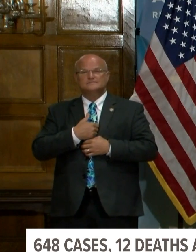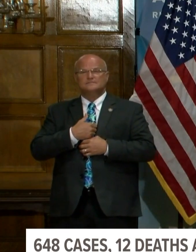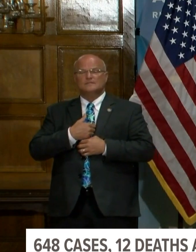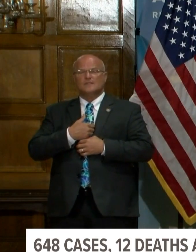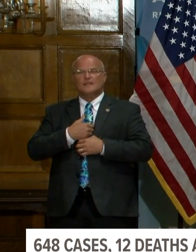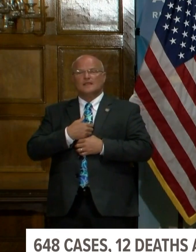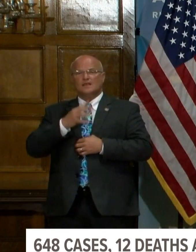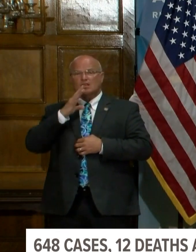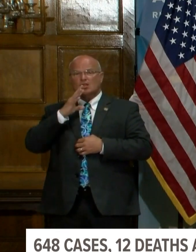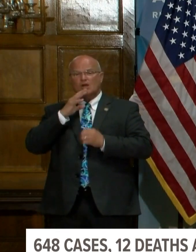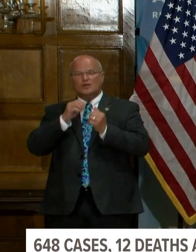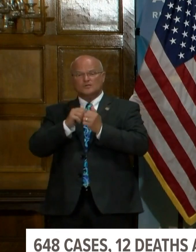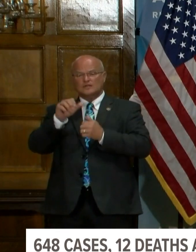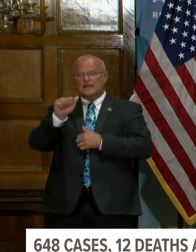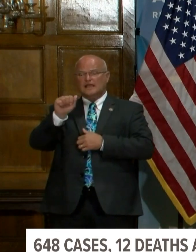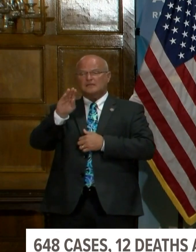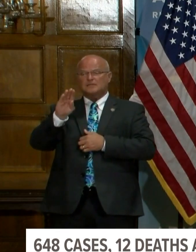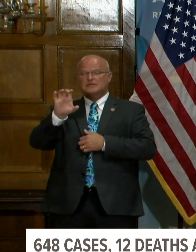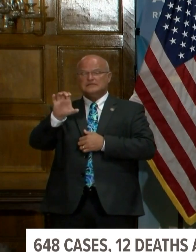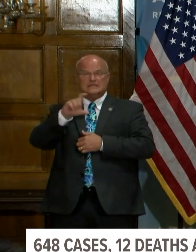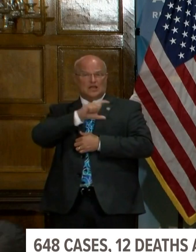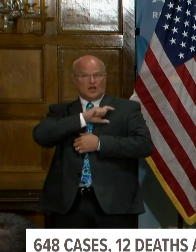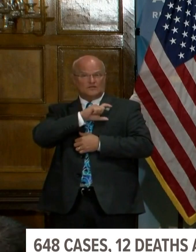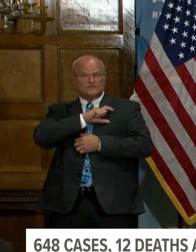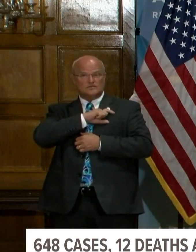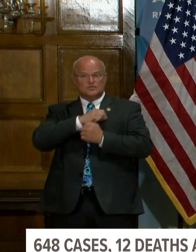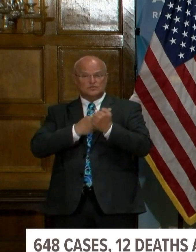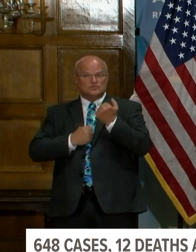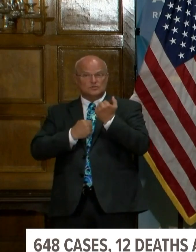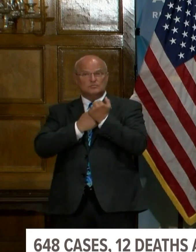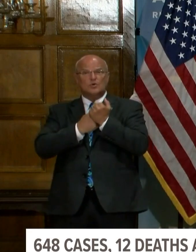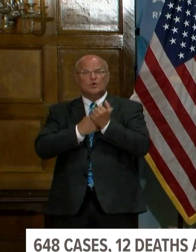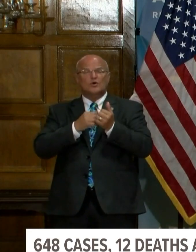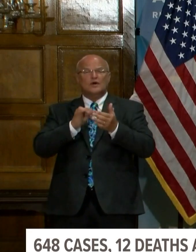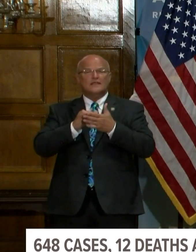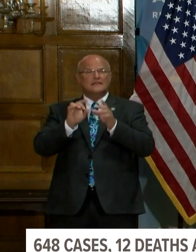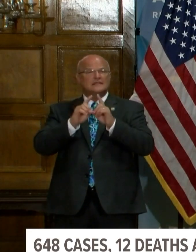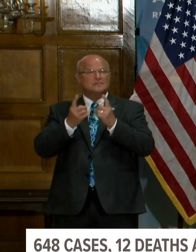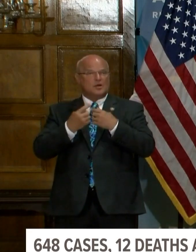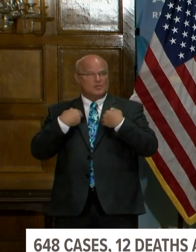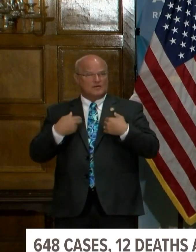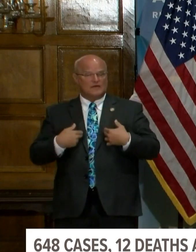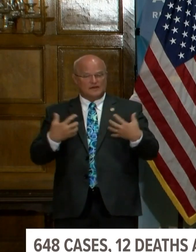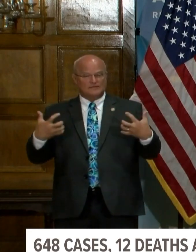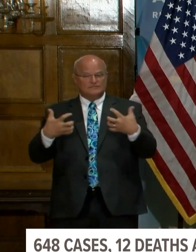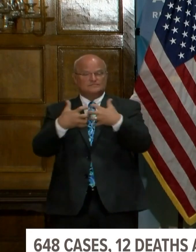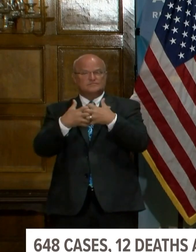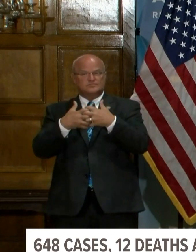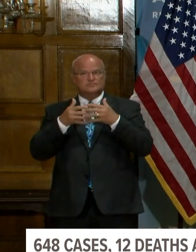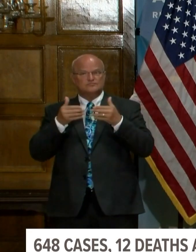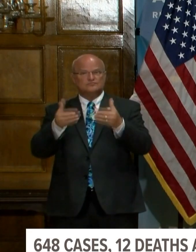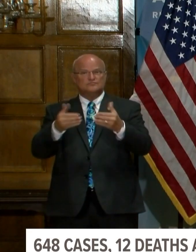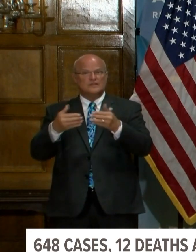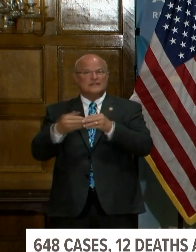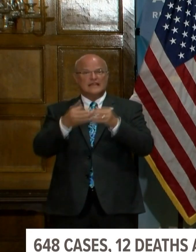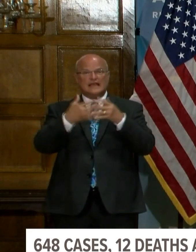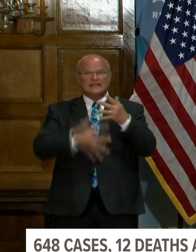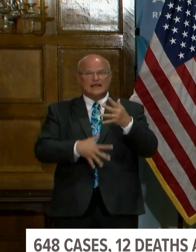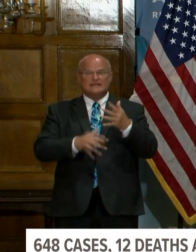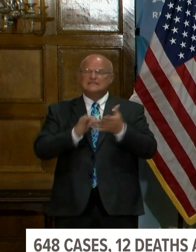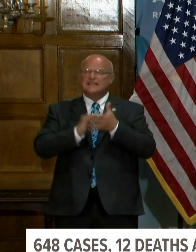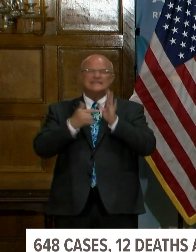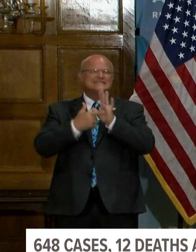alcoholic beverage control officers to support the Department of Health in those guidelines. So that's